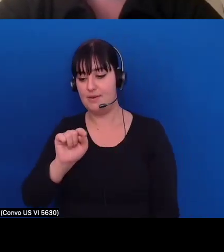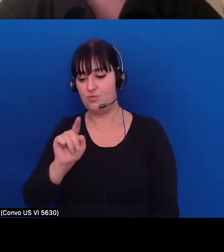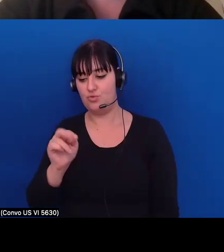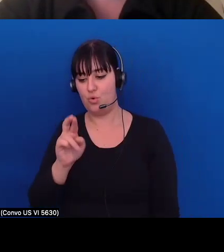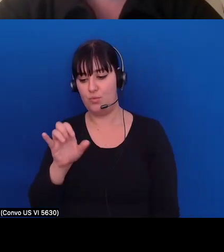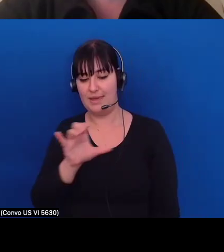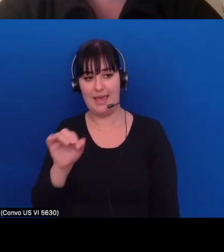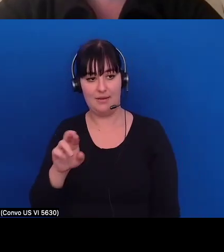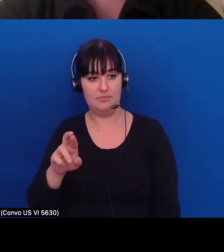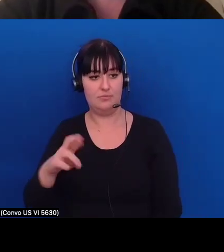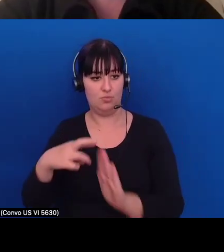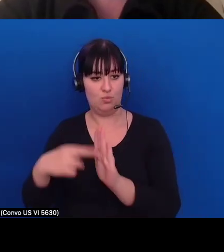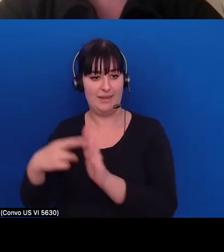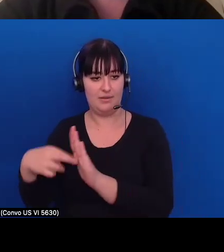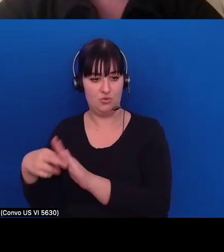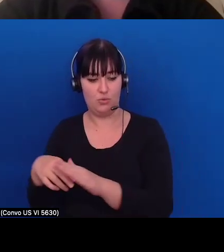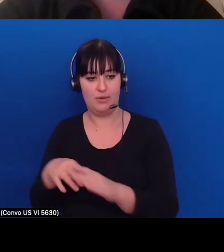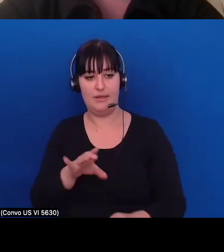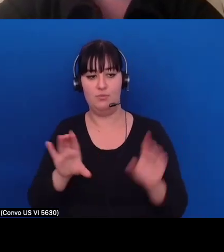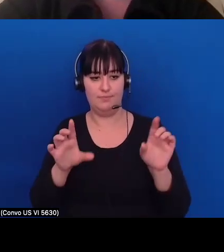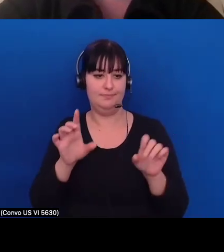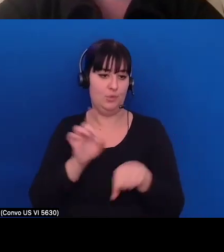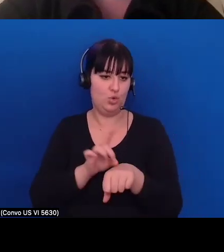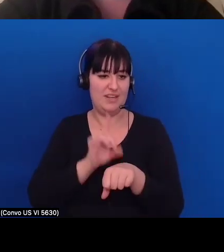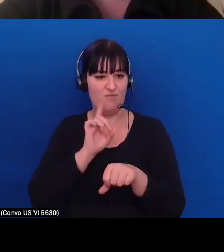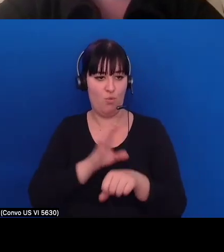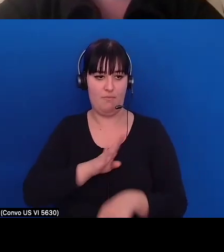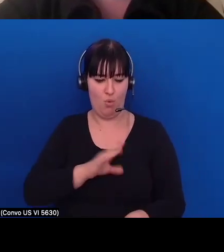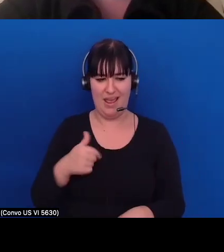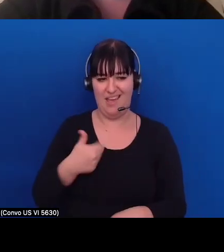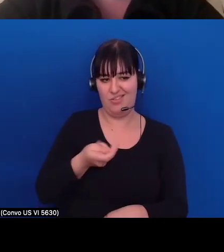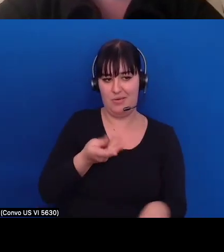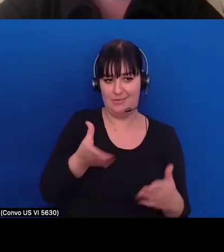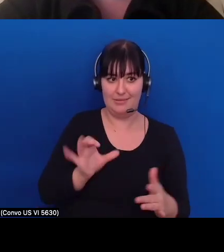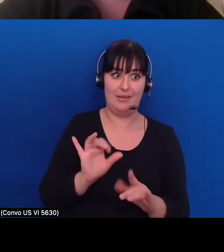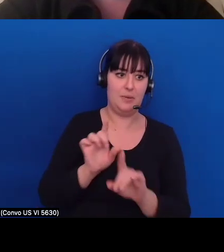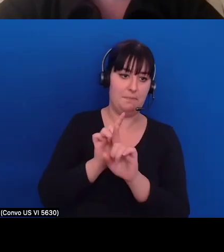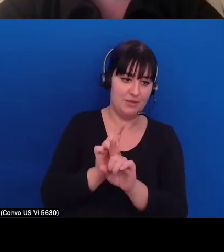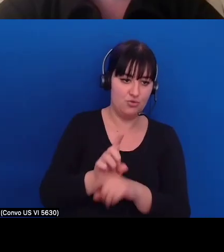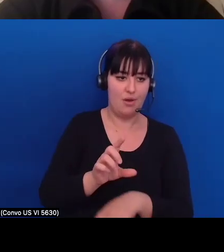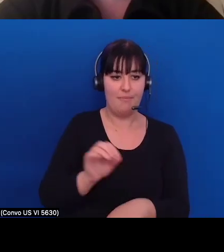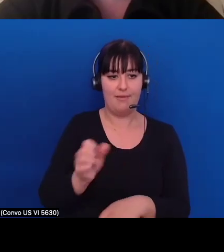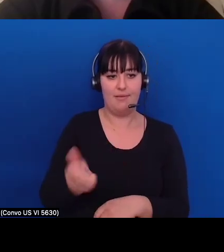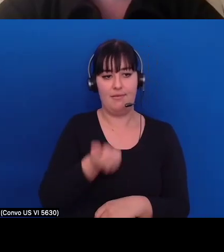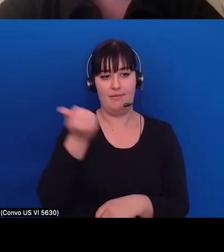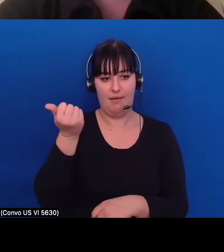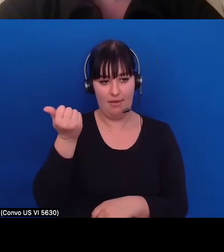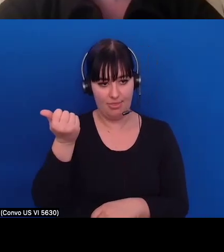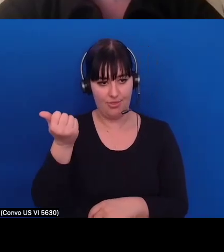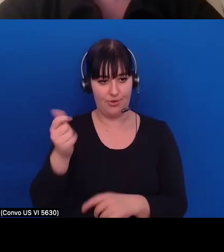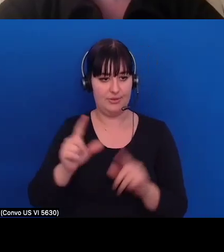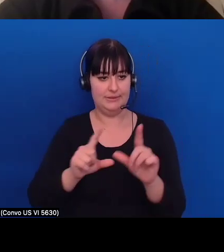regulatory duties of the board. And there's a couple examples listed in there, like mentorship and other licensure